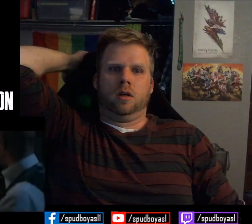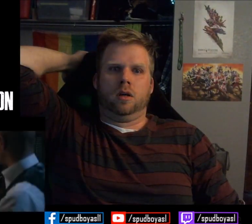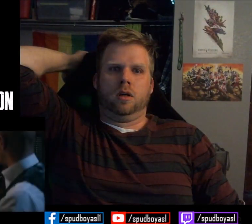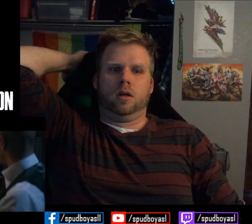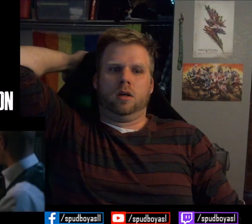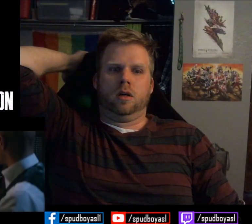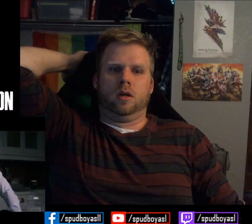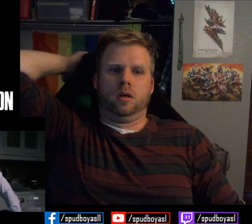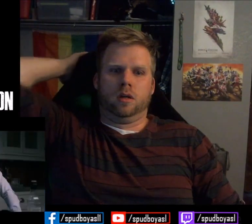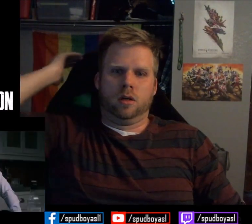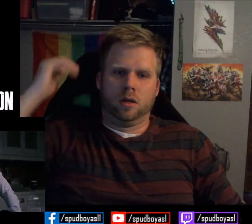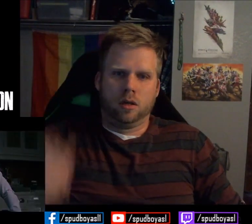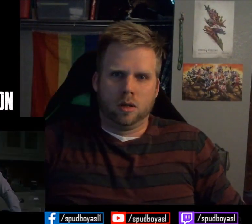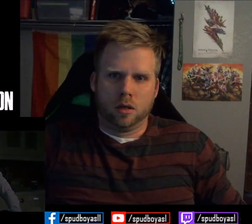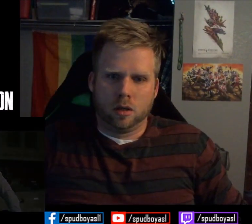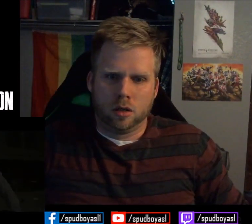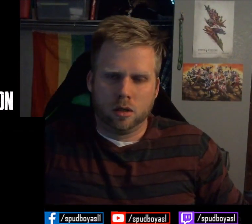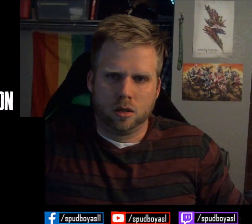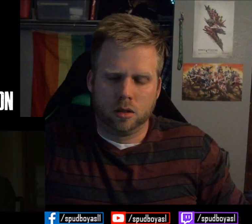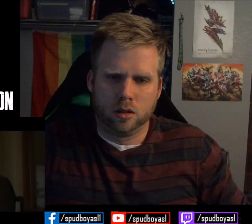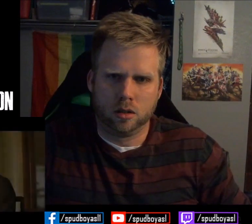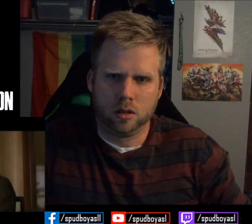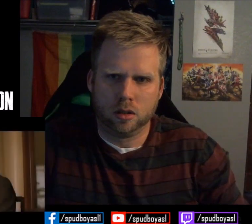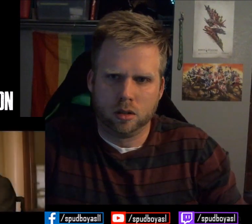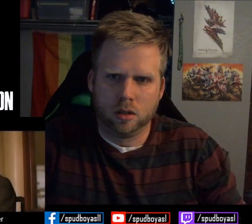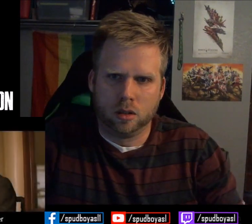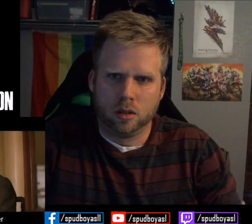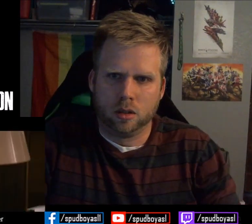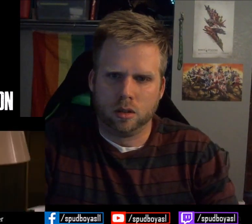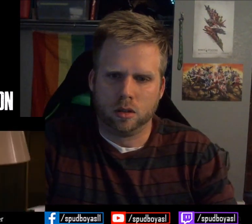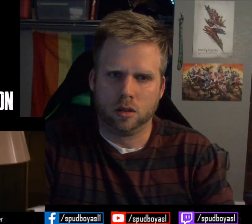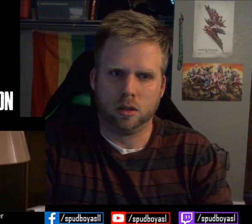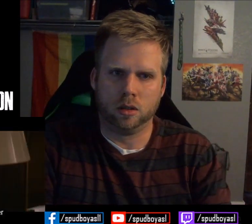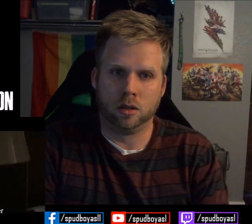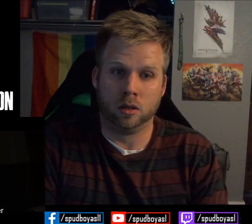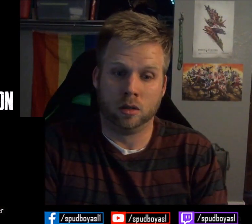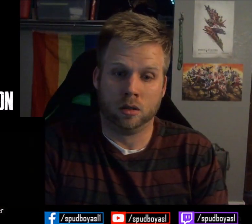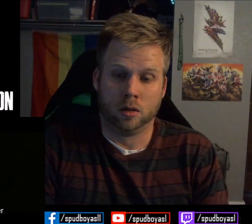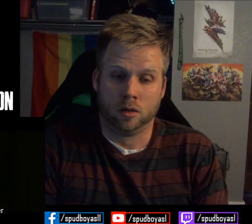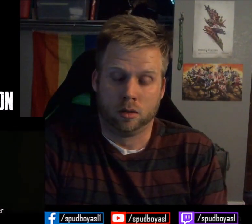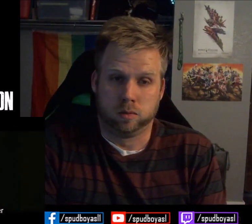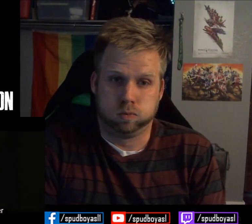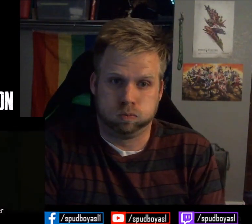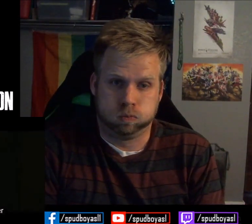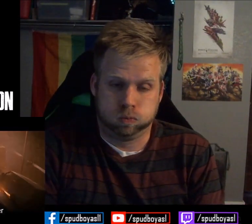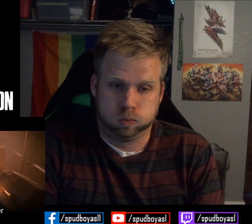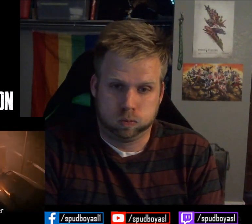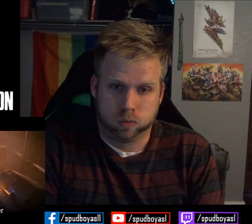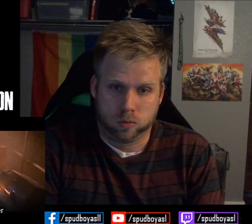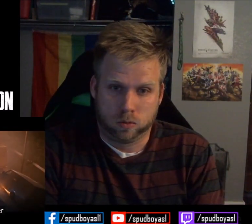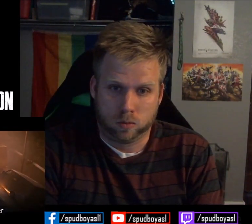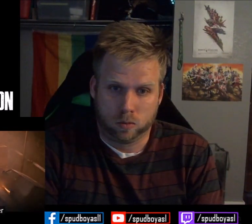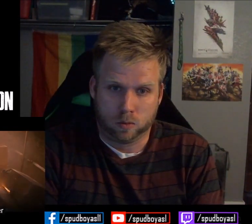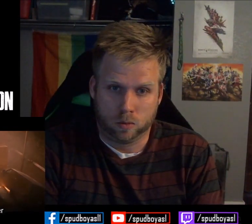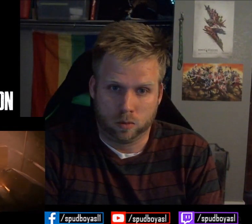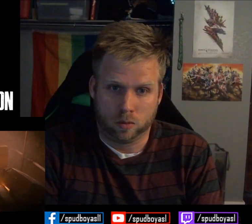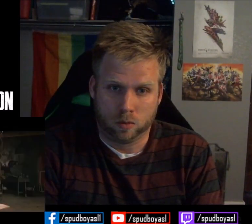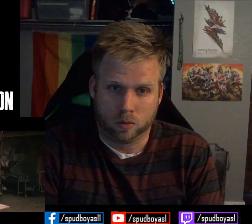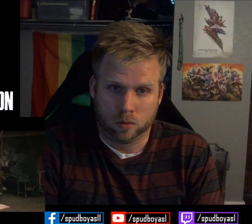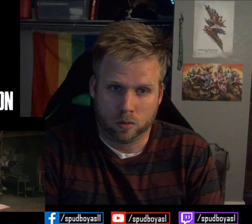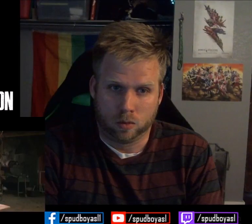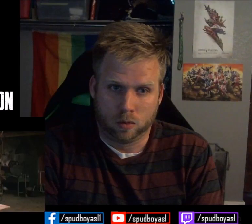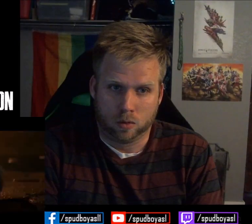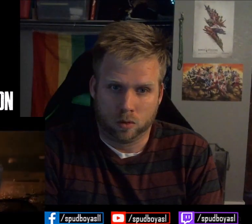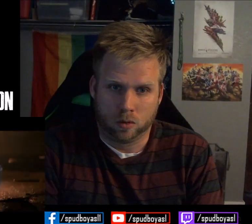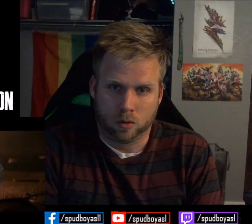This is your fault, Charles. I tried to protect her. I'm scared. And